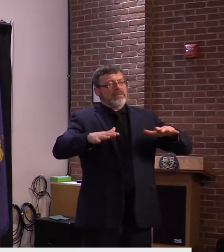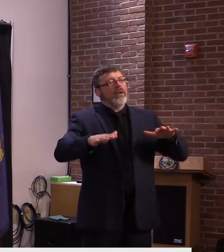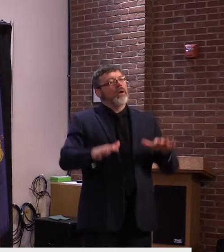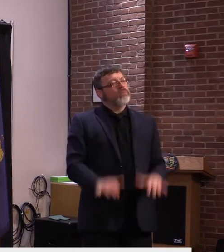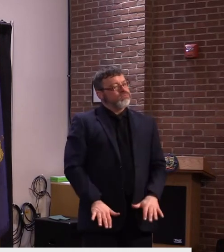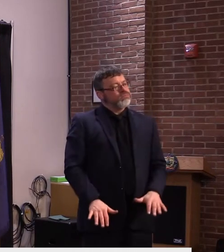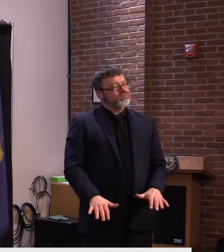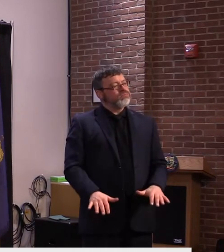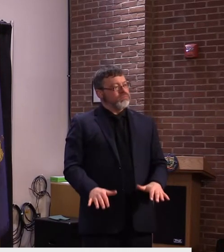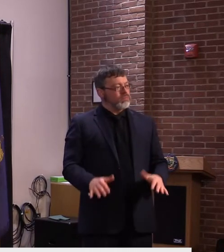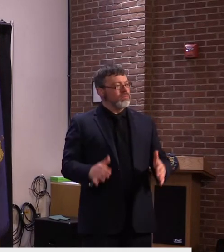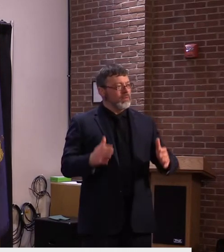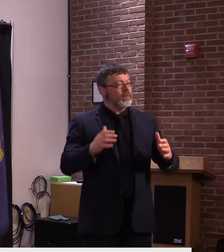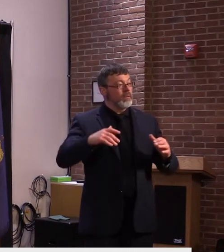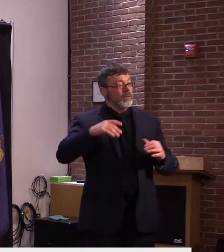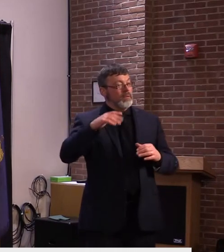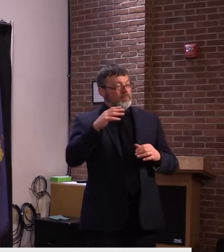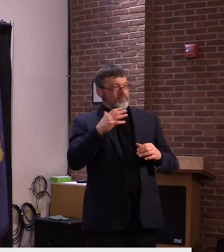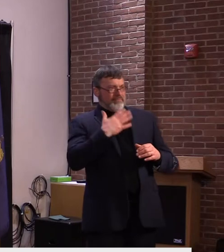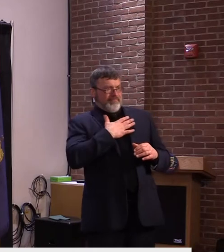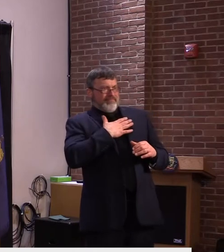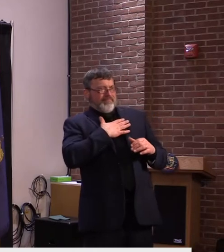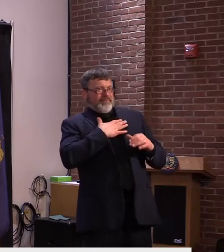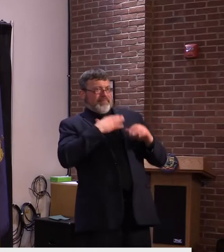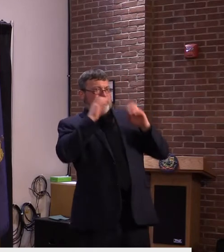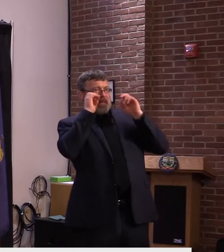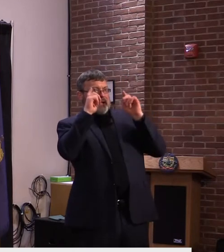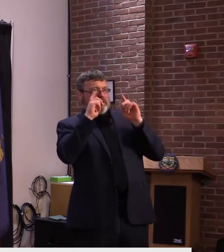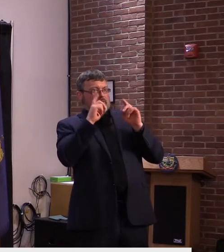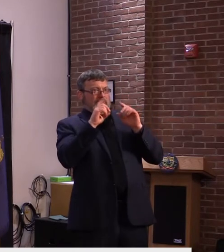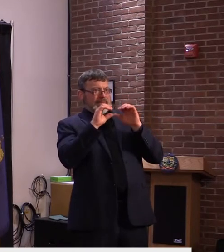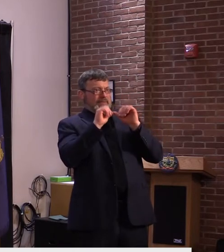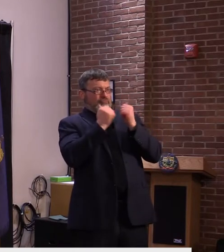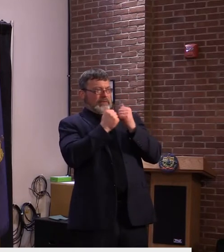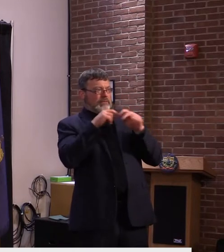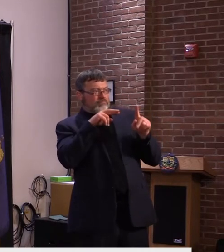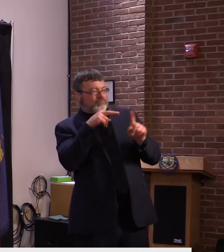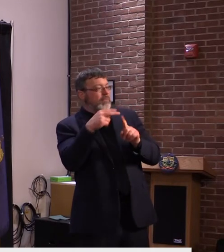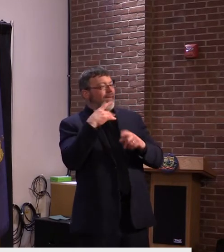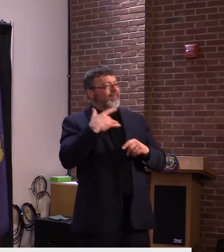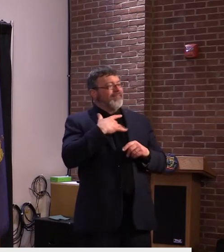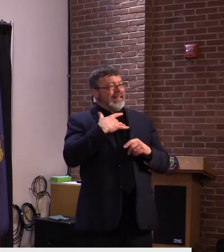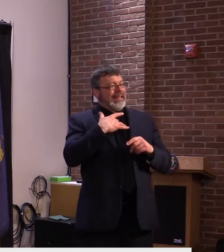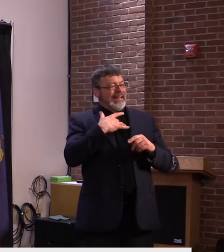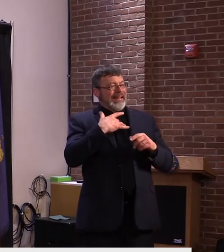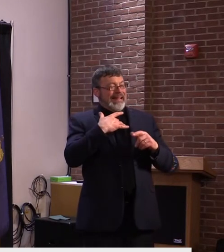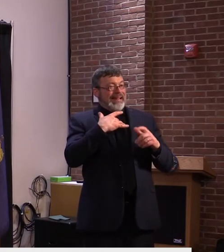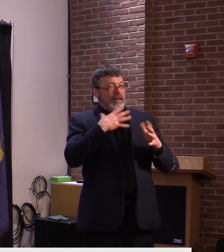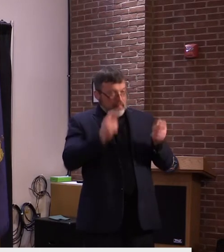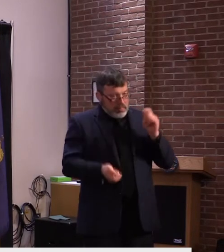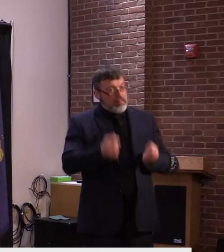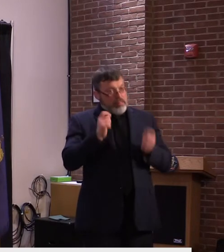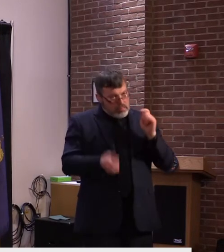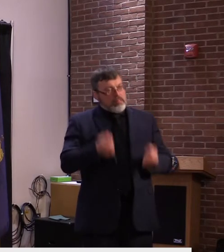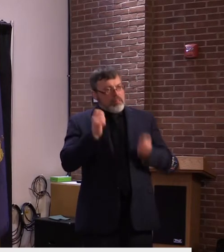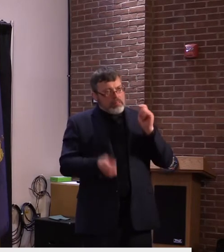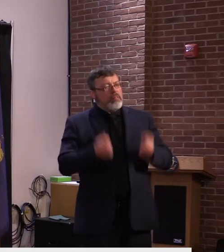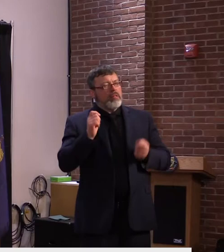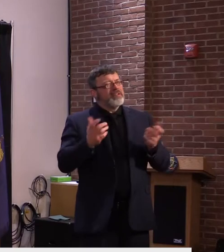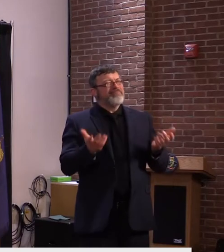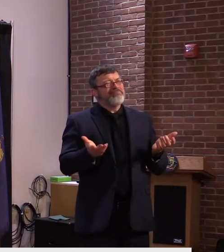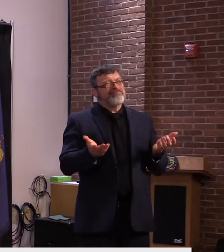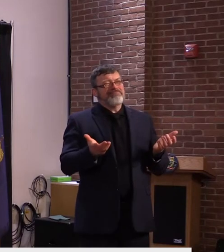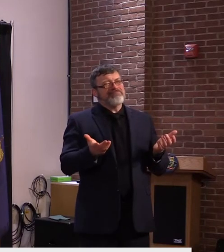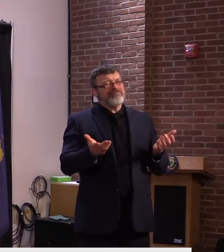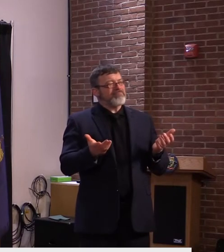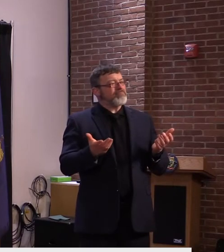the virus and our relationship to it. It's to a certain extent, we've been on a roller coaster ride with the virus and certain things we haven't been able to control. But we do control